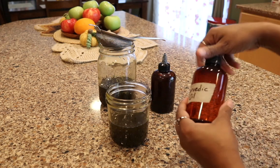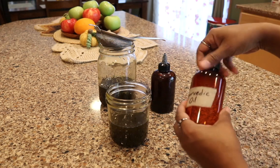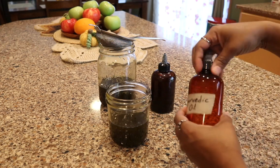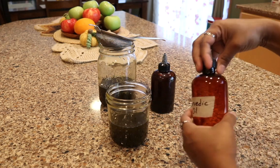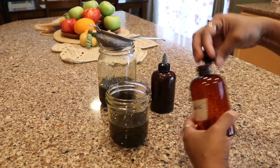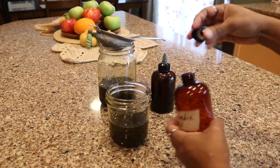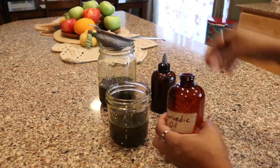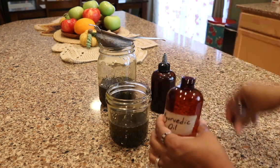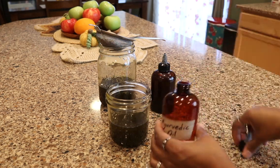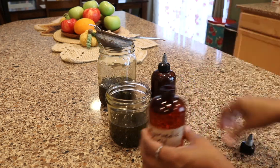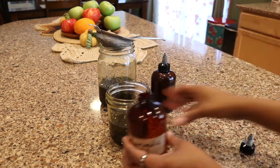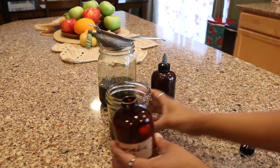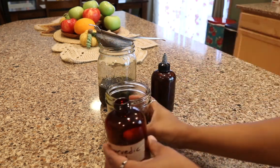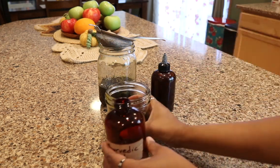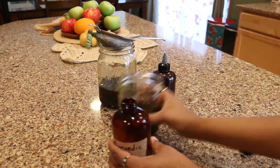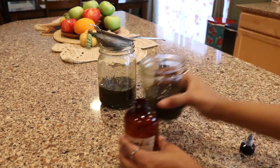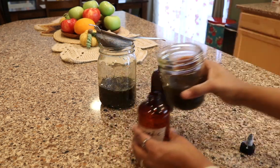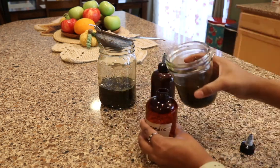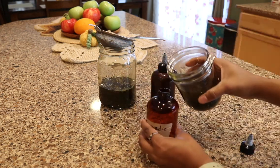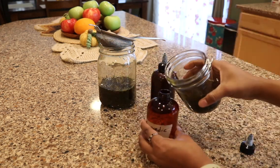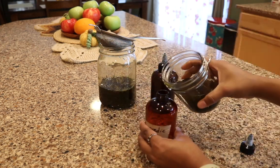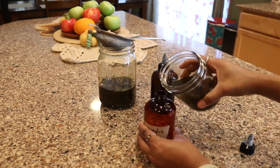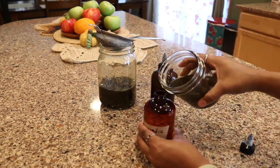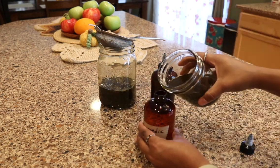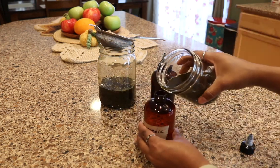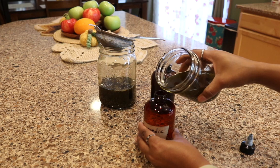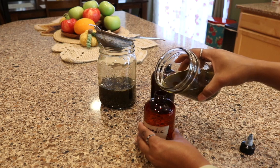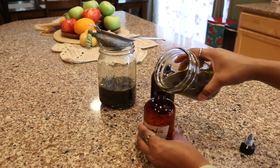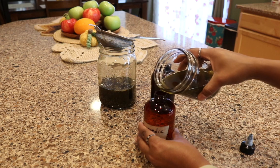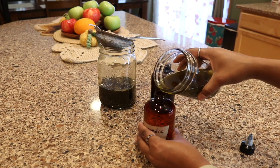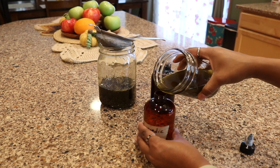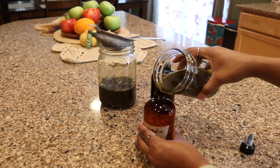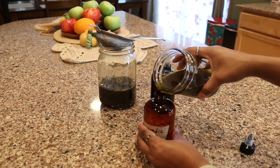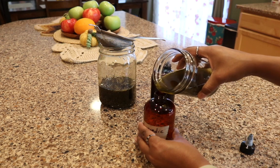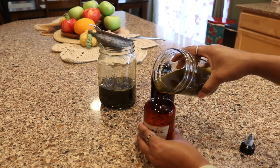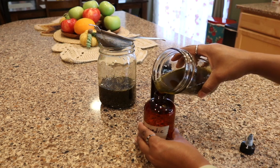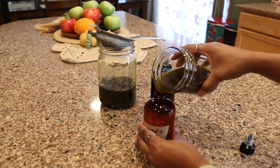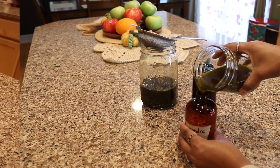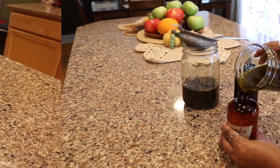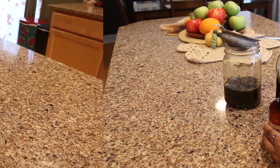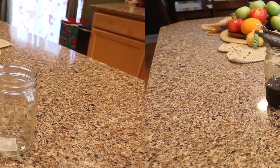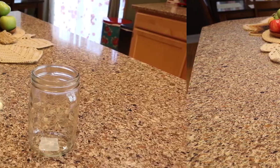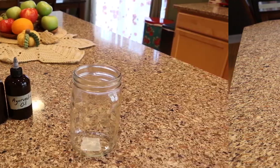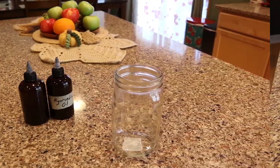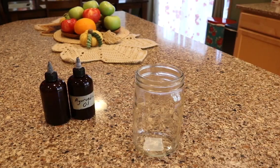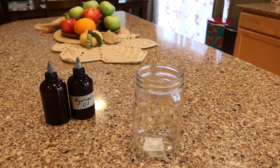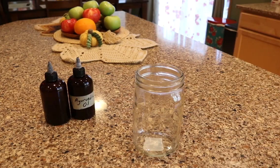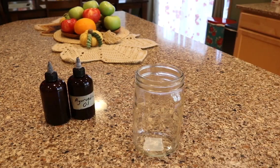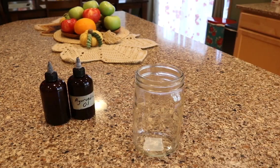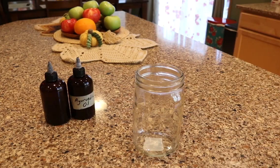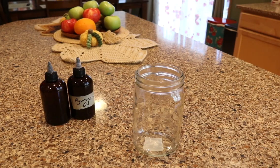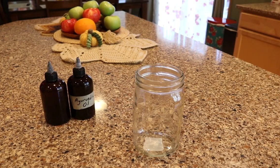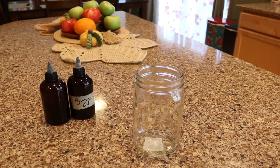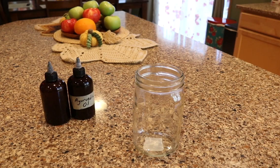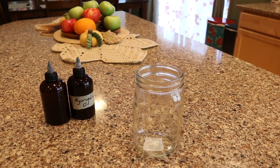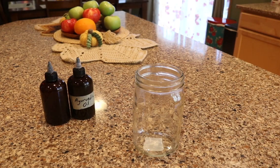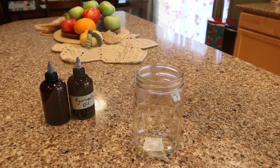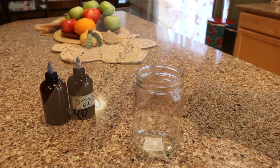then keep straining out the rest of my oil. Okay, now I'm going to show you how I make a